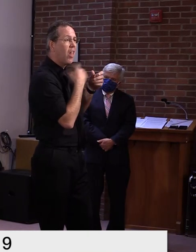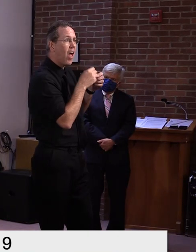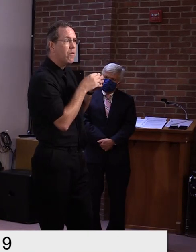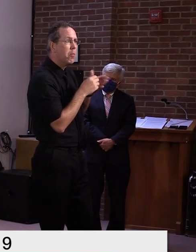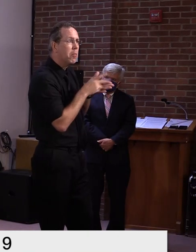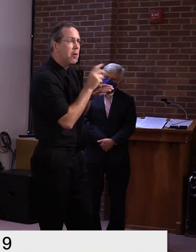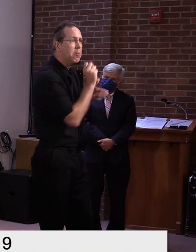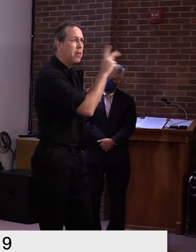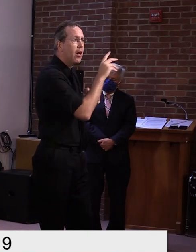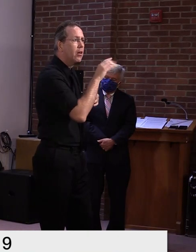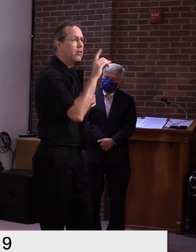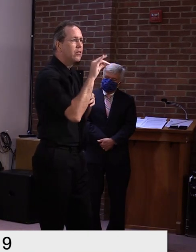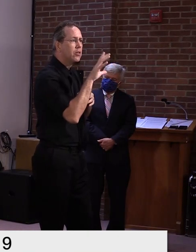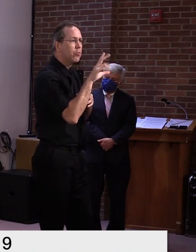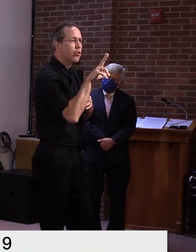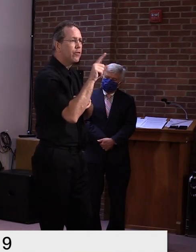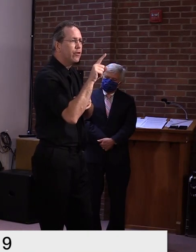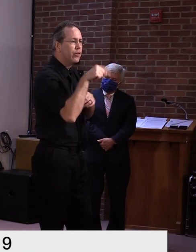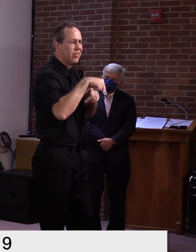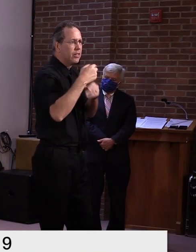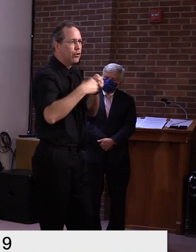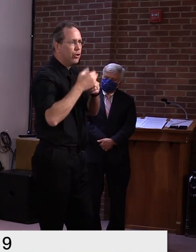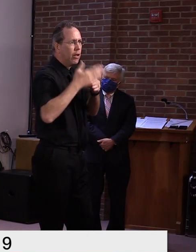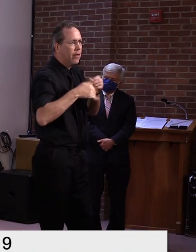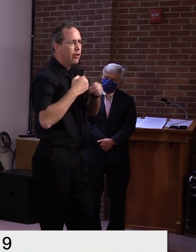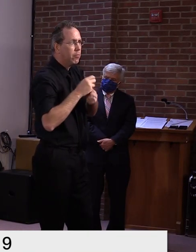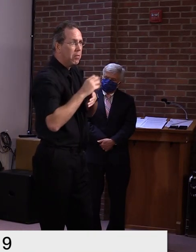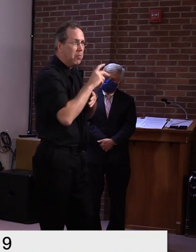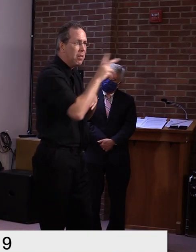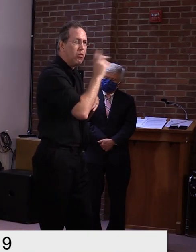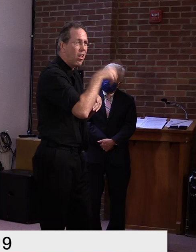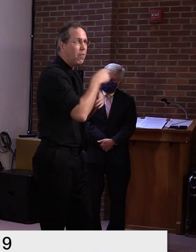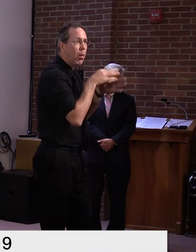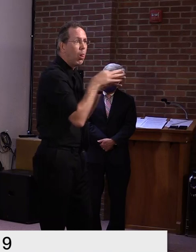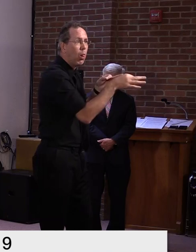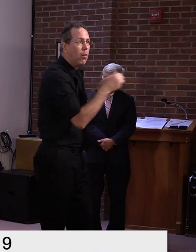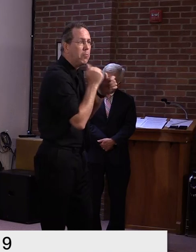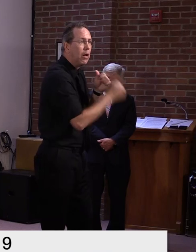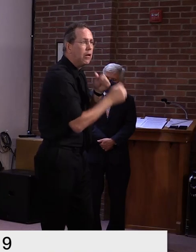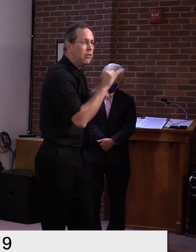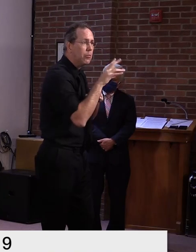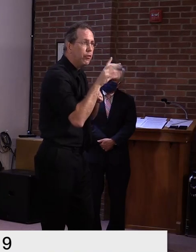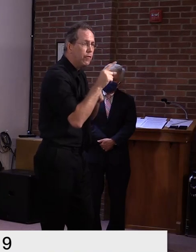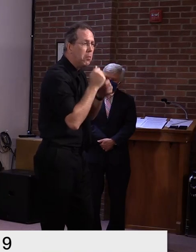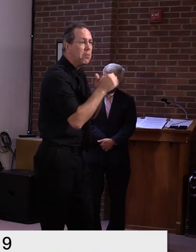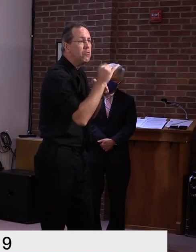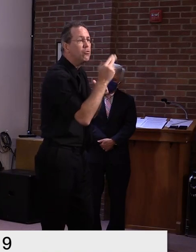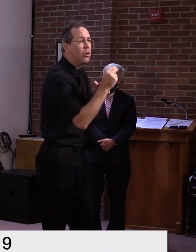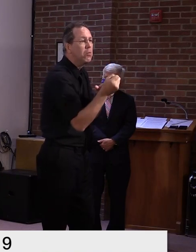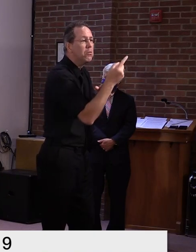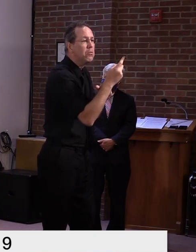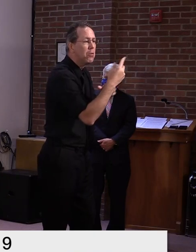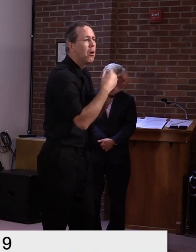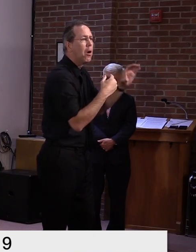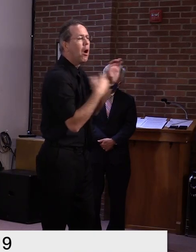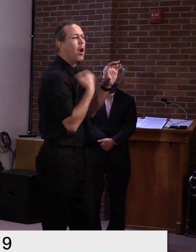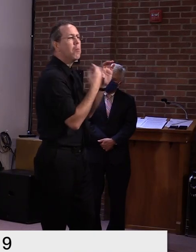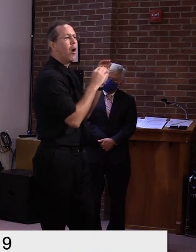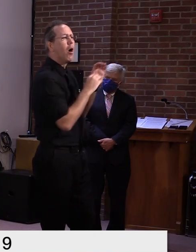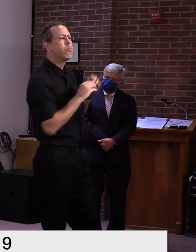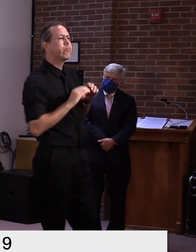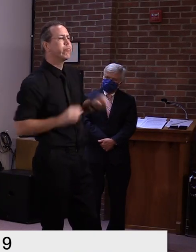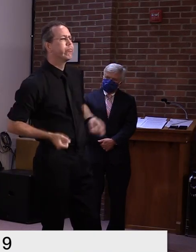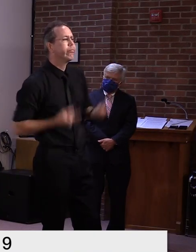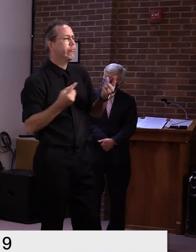we would not want to prematurely market the state before we're ready. So good